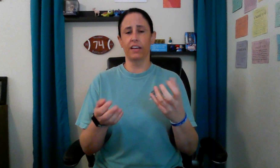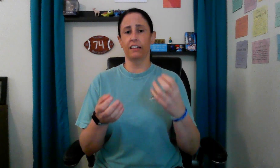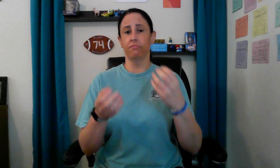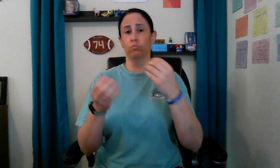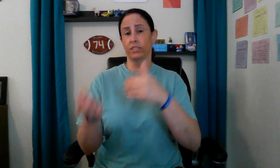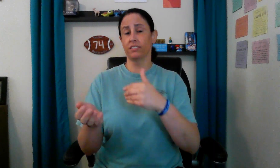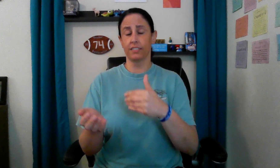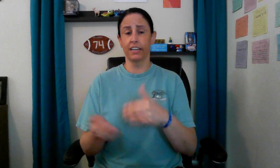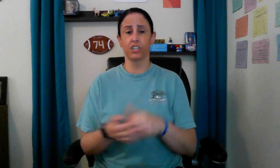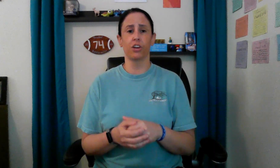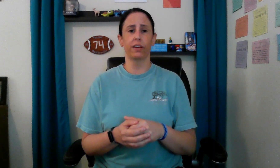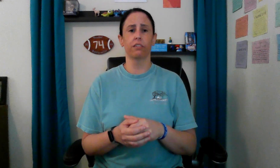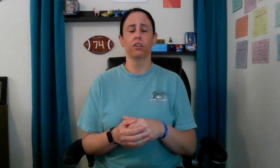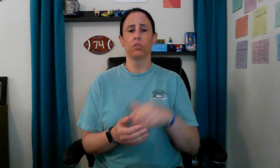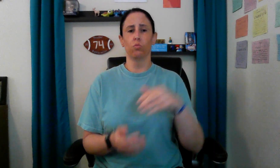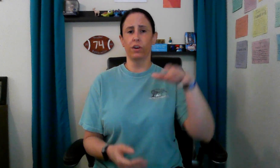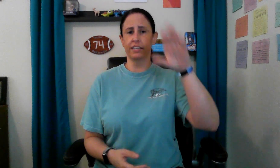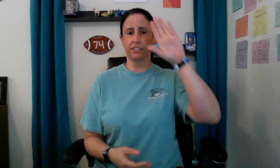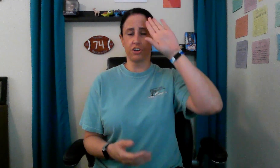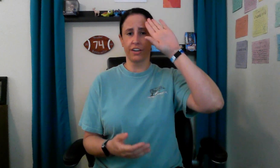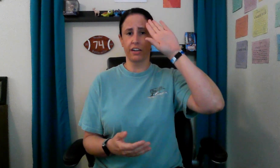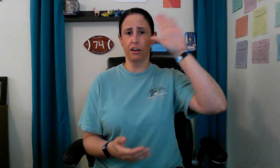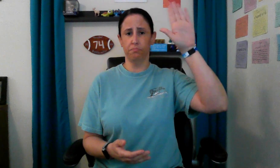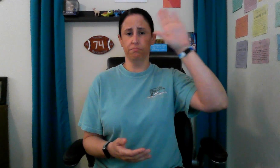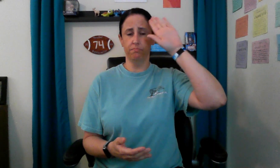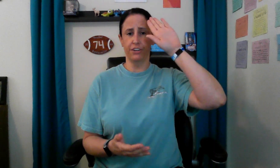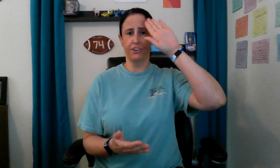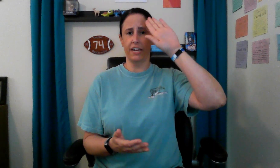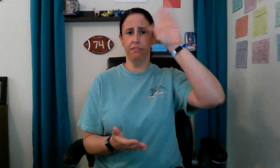that what's the sign is showing. One is starting up near your head,